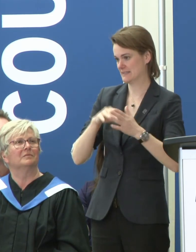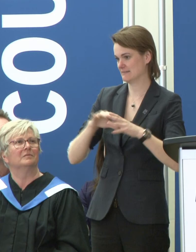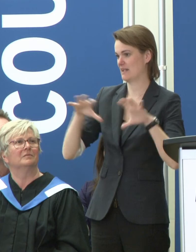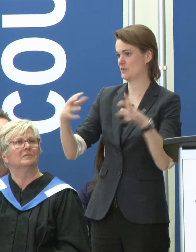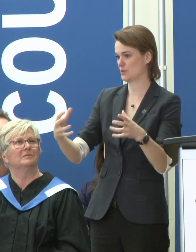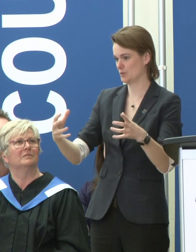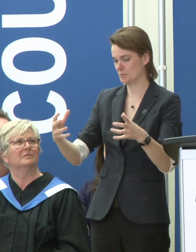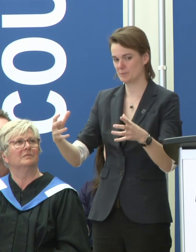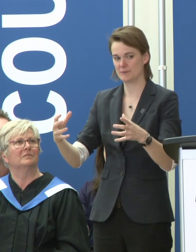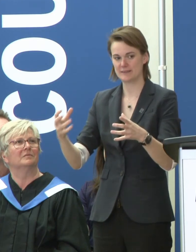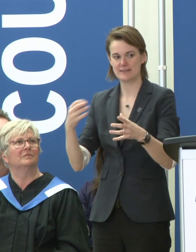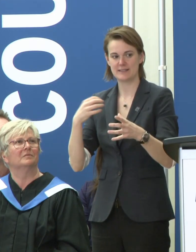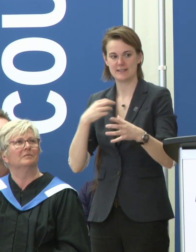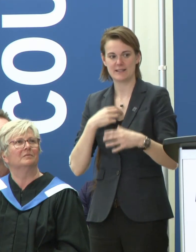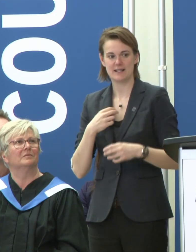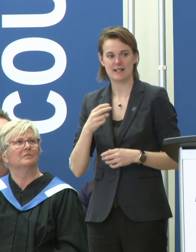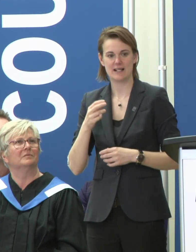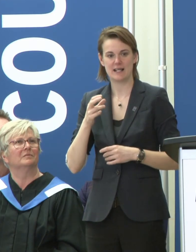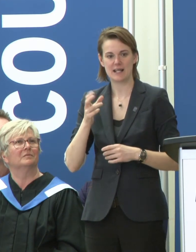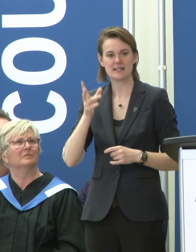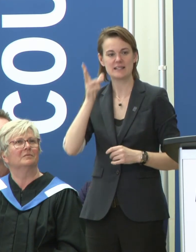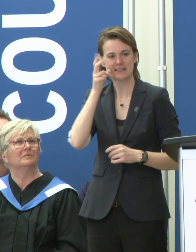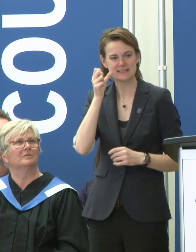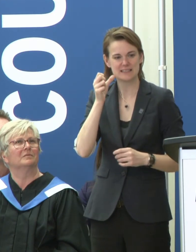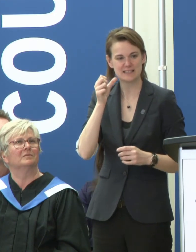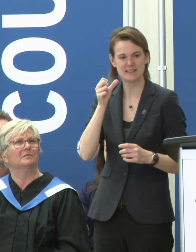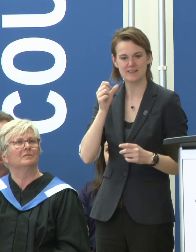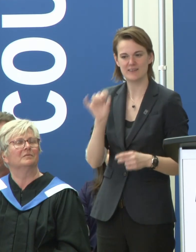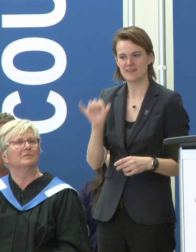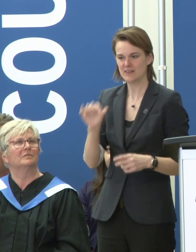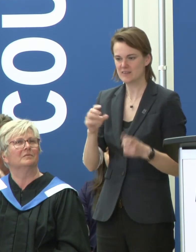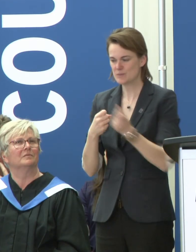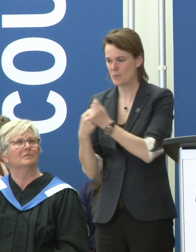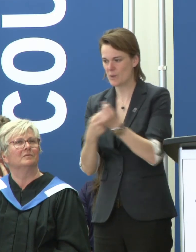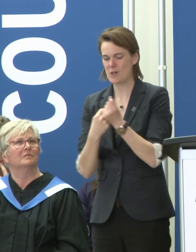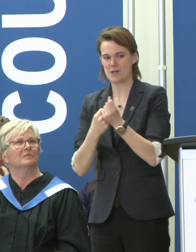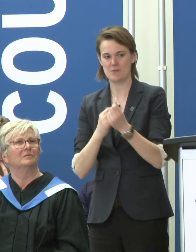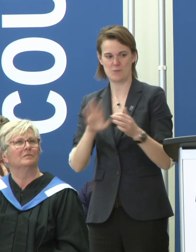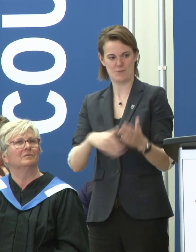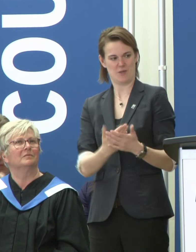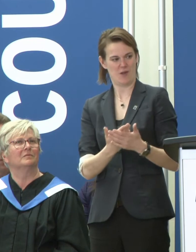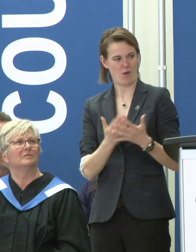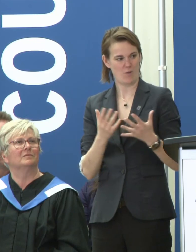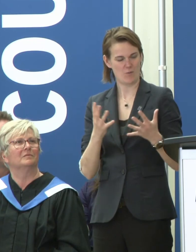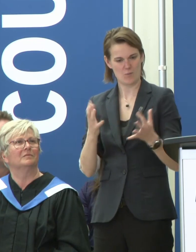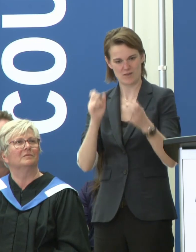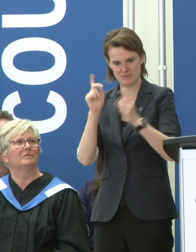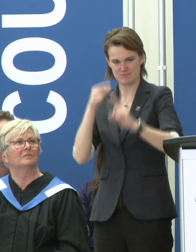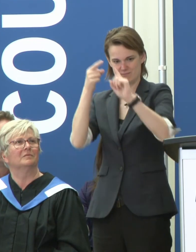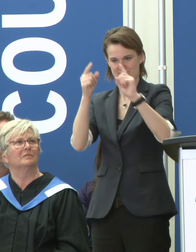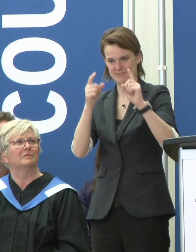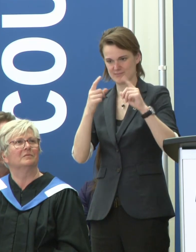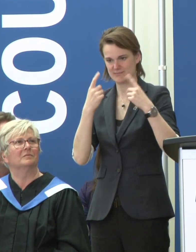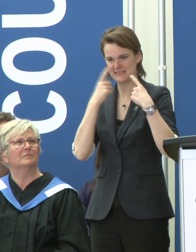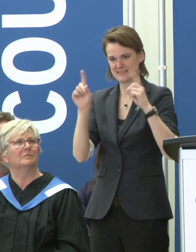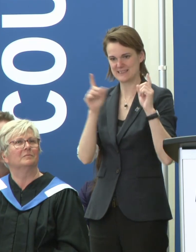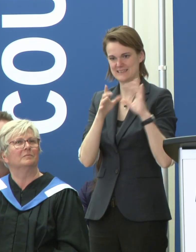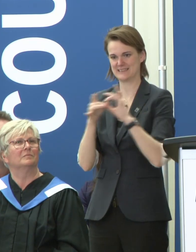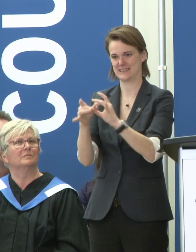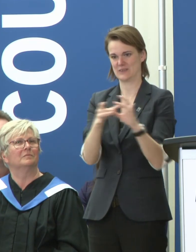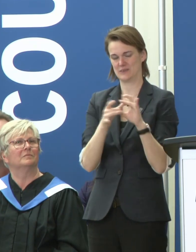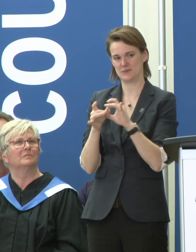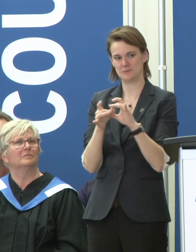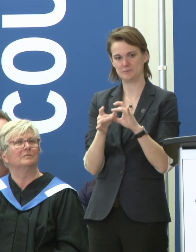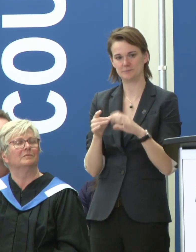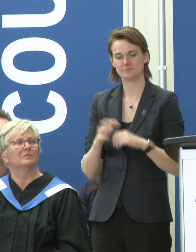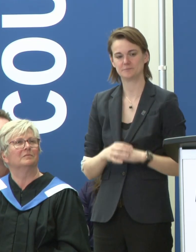I listened to how everyone guided and encouraged each other, and it was very clear that everyone wanted each of us to succeed. Throughout the year, the